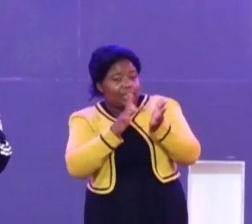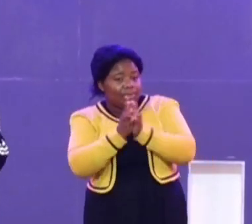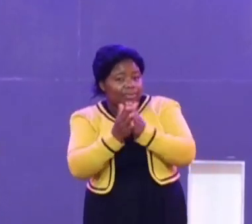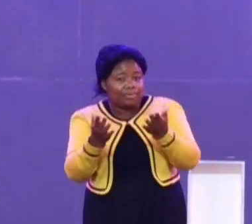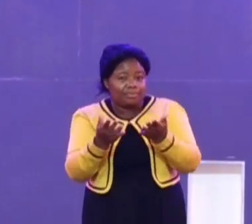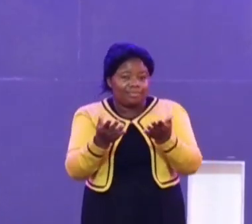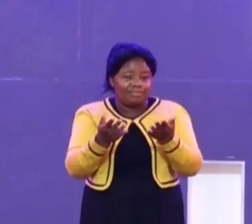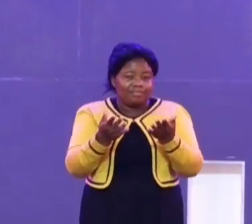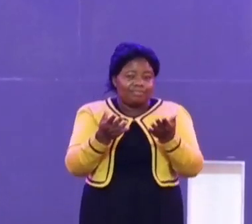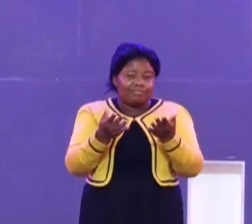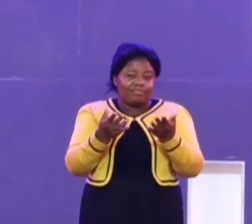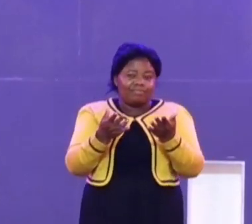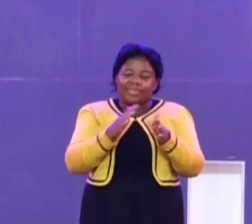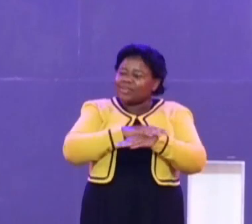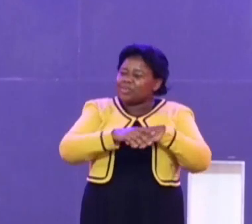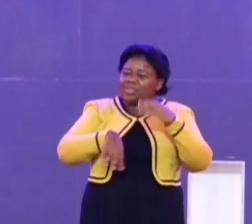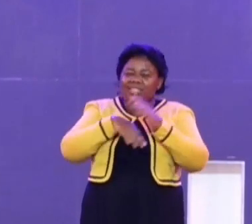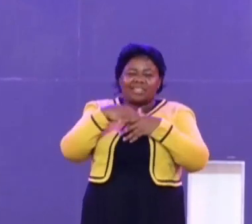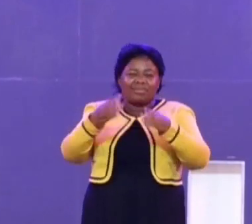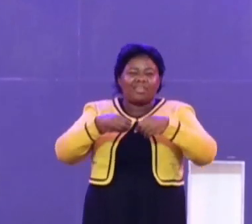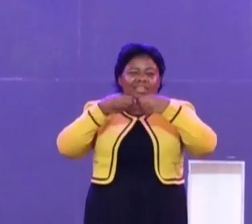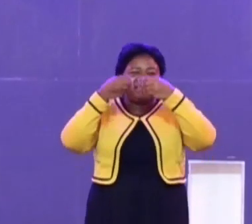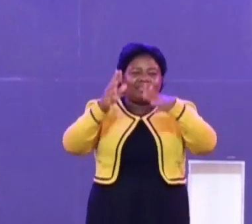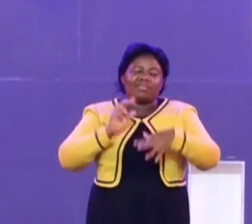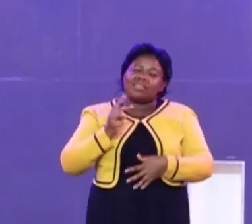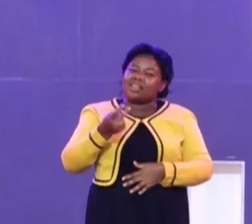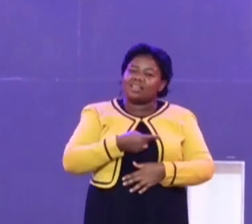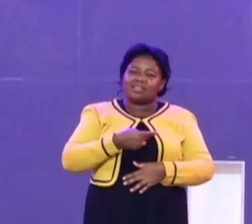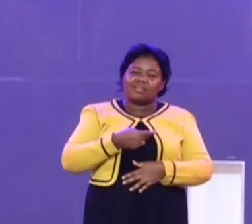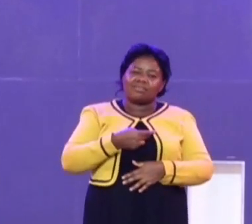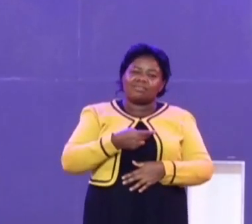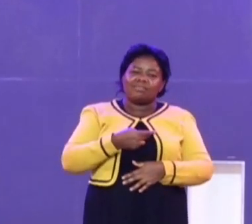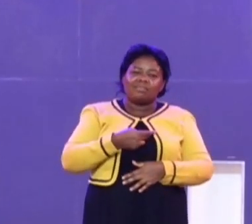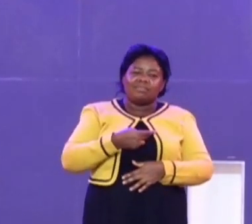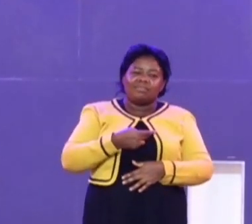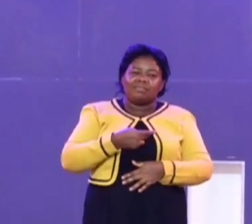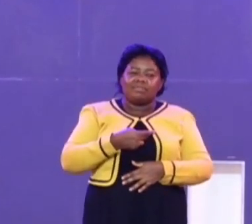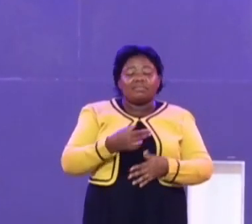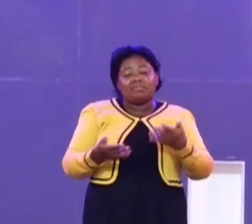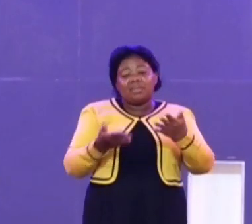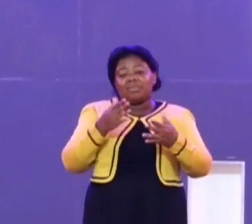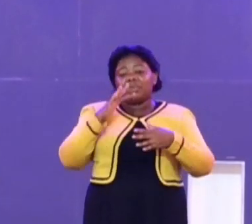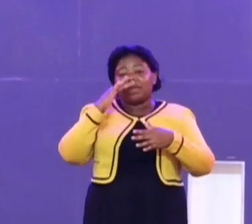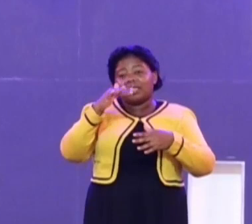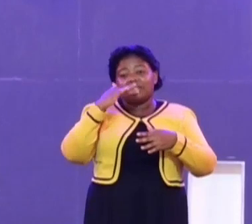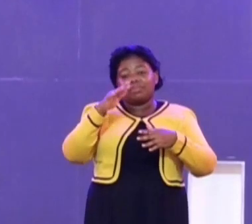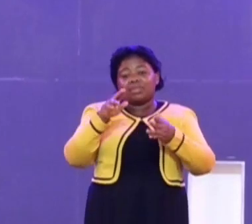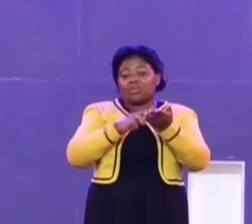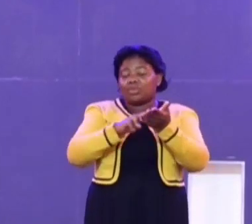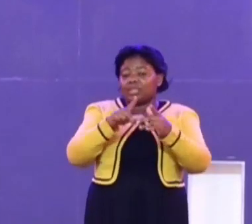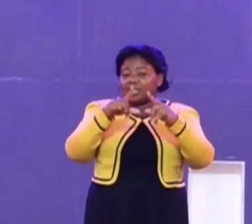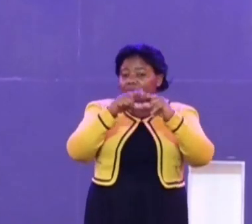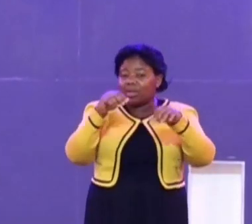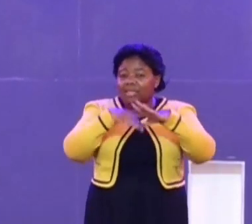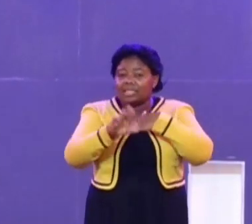Bible. I don't think it was given to us. Sisu bidanti fechatu webwa. It may be in our vocabularies. Chinzo kubanga mwechili mu